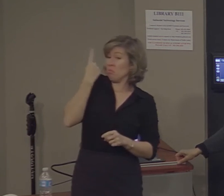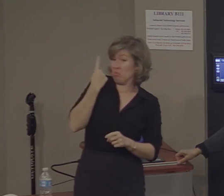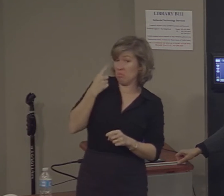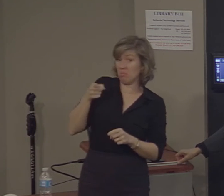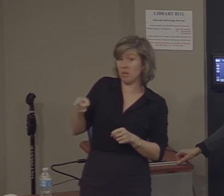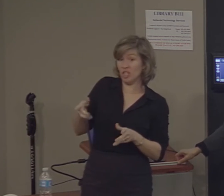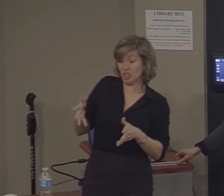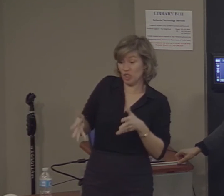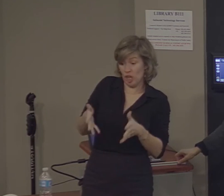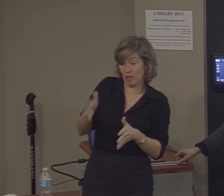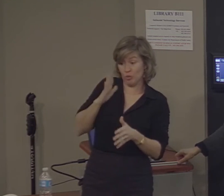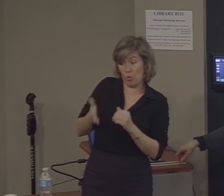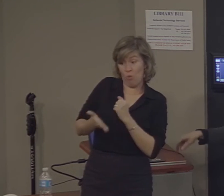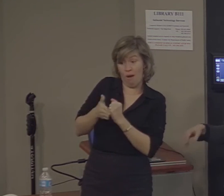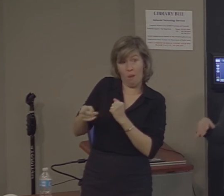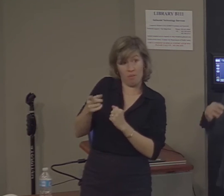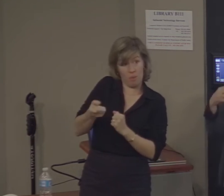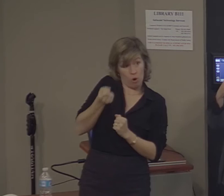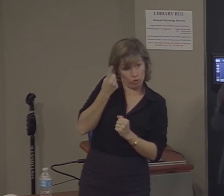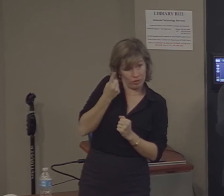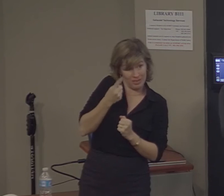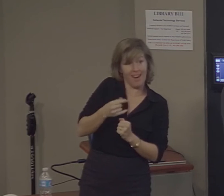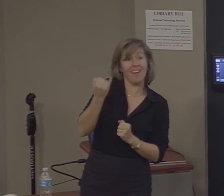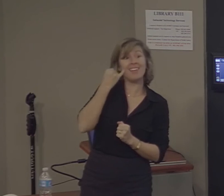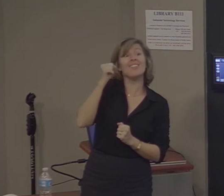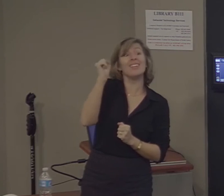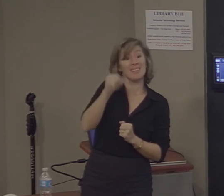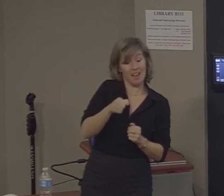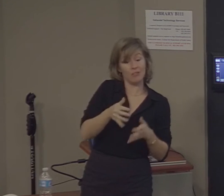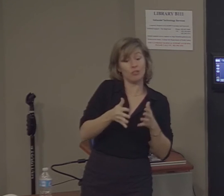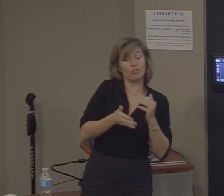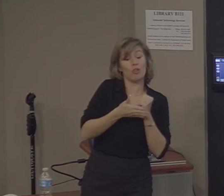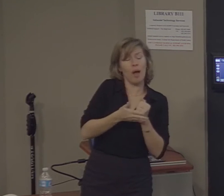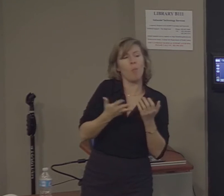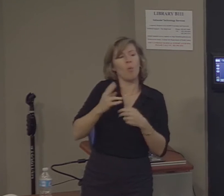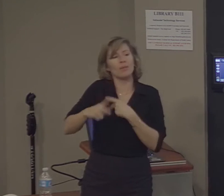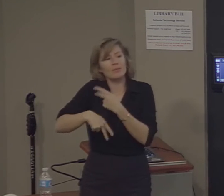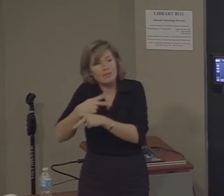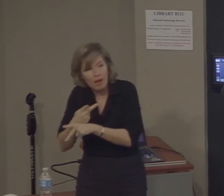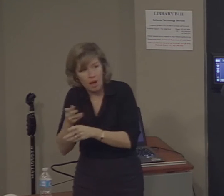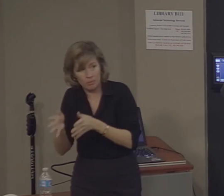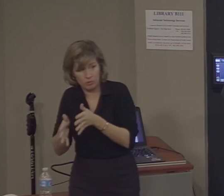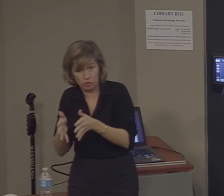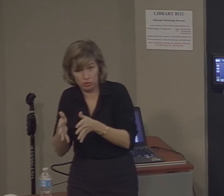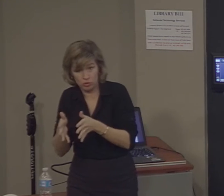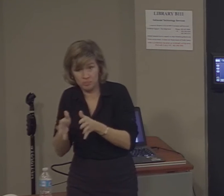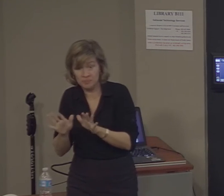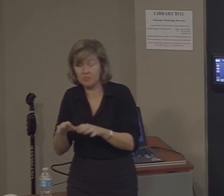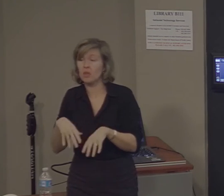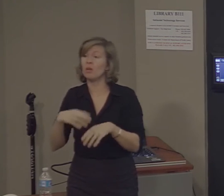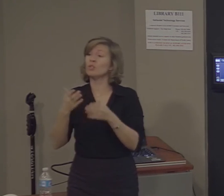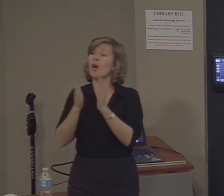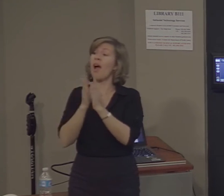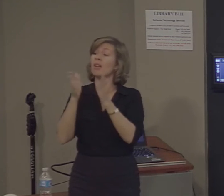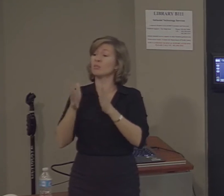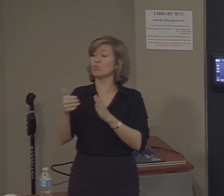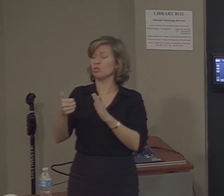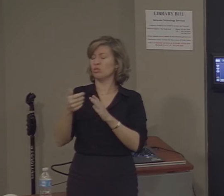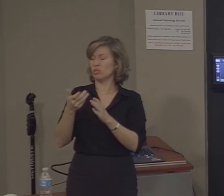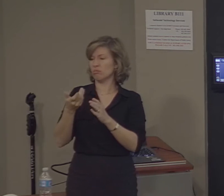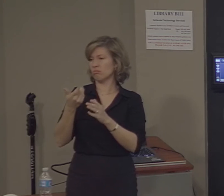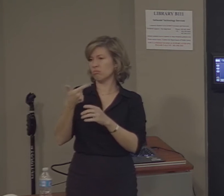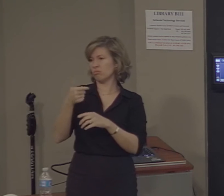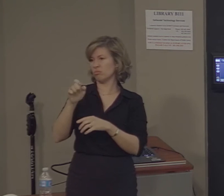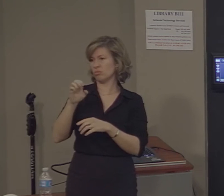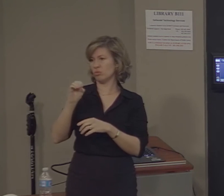if gestures could help, then what kind of gesture? If you ask expert geologists to tell you about topological maps,